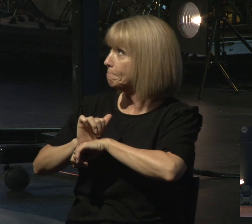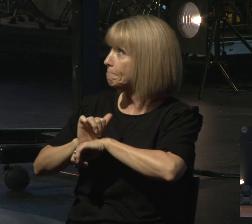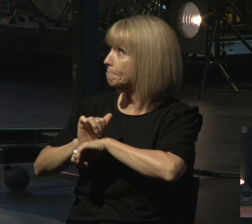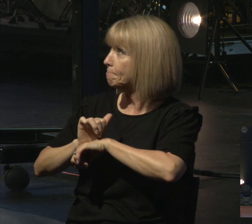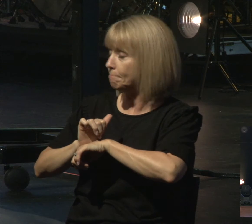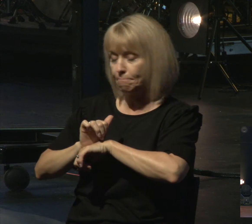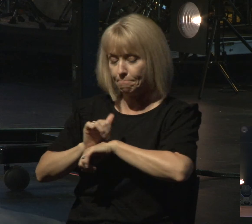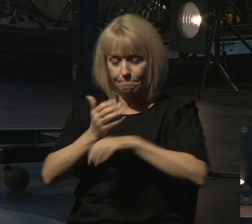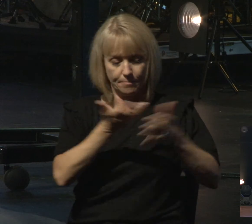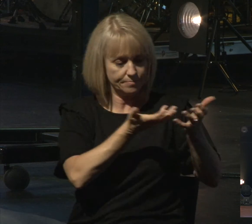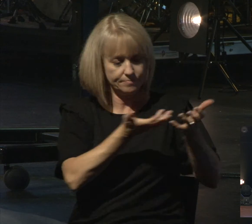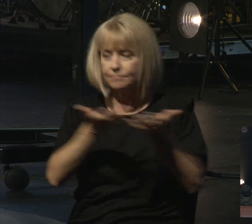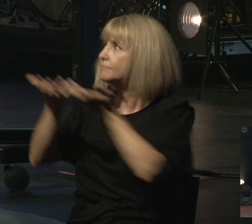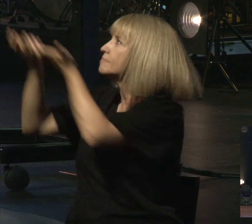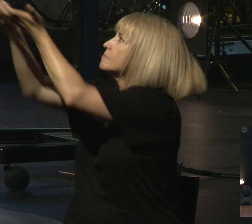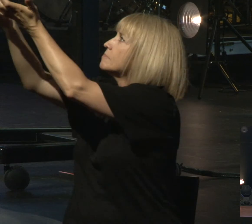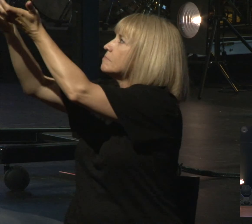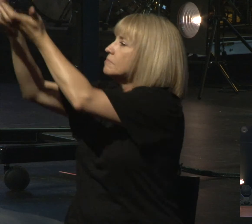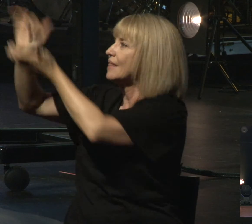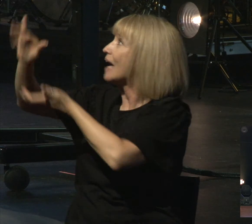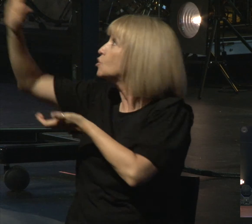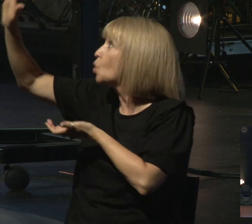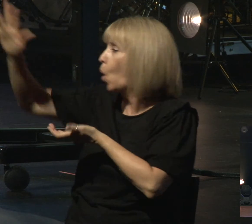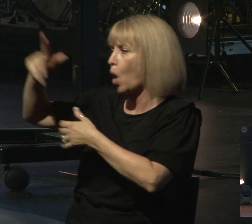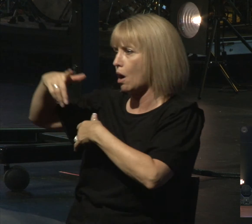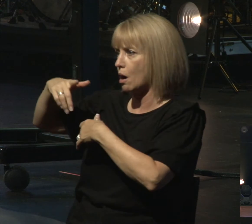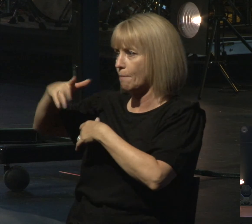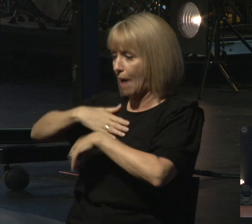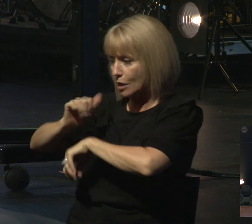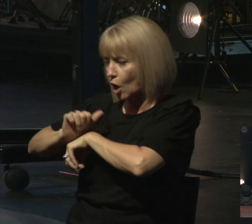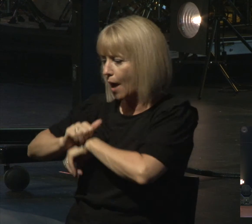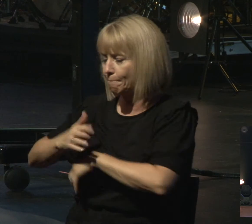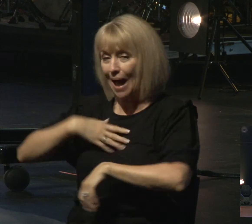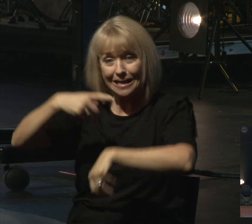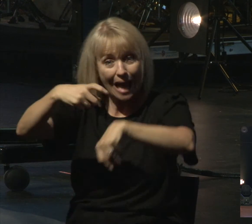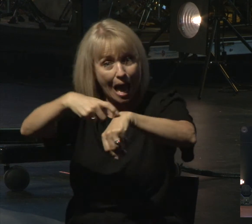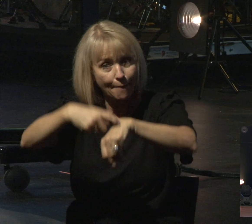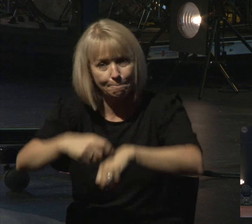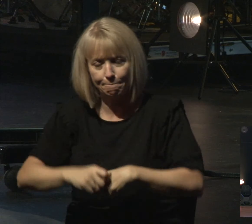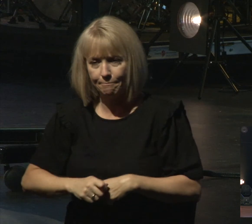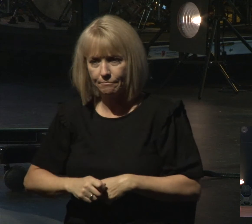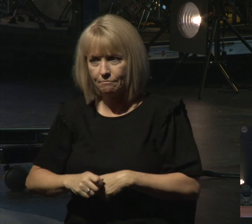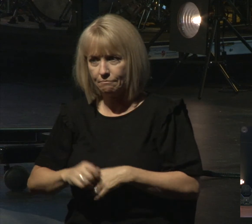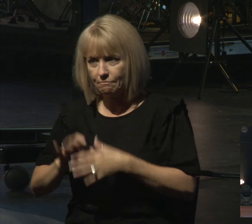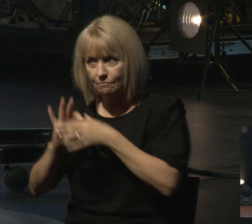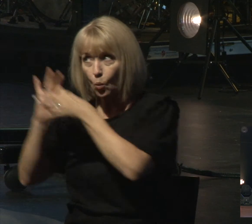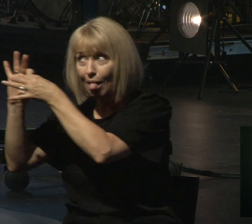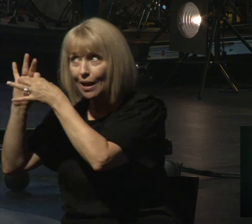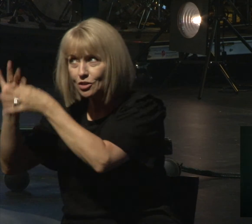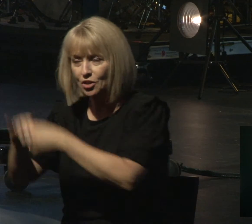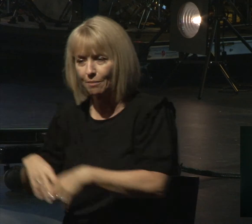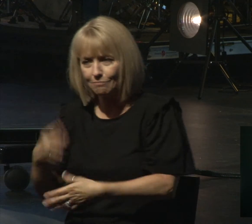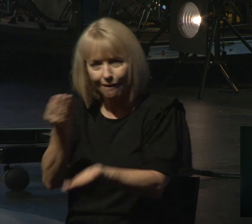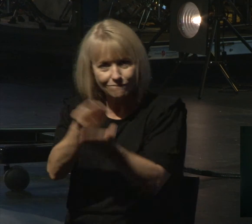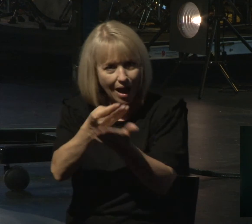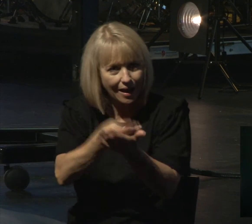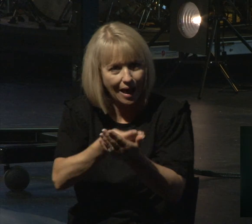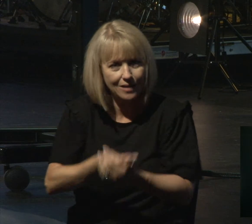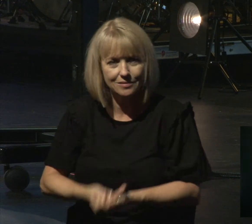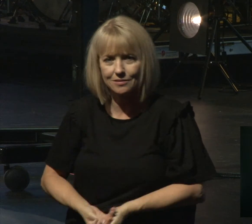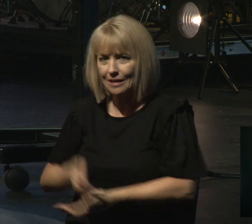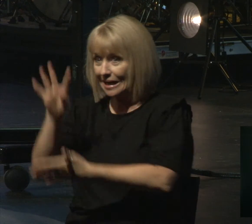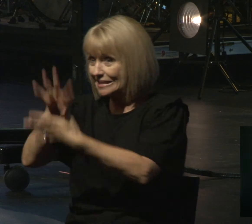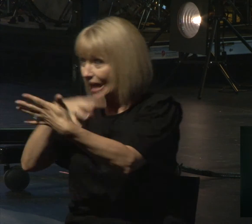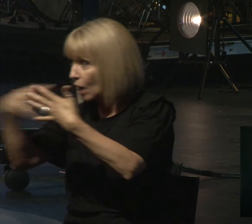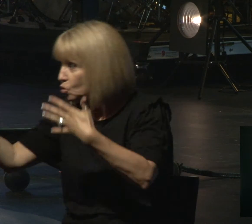you belong to Jesus if it comes to that. My time, my finances, my relationships, my schedule, I renounce it